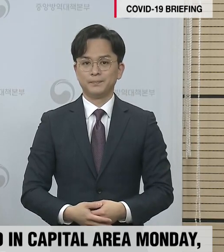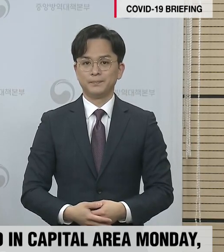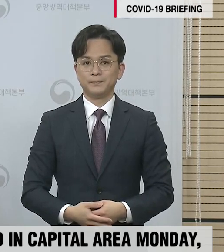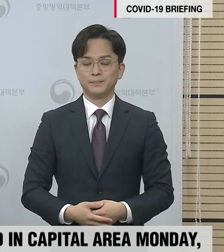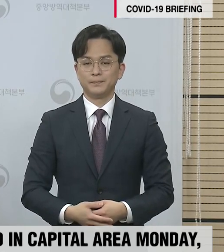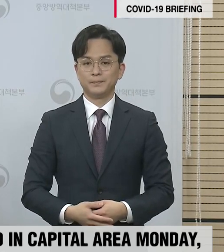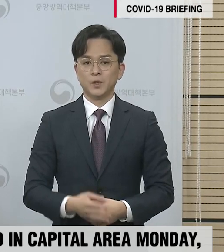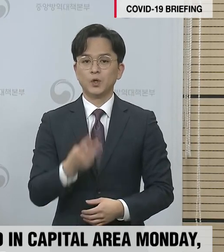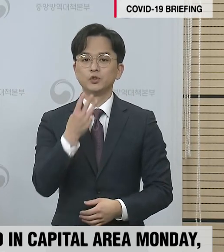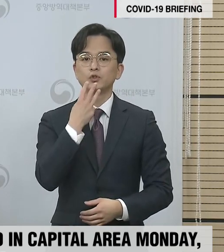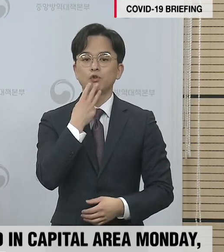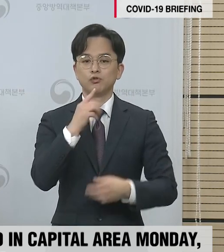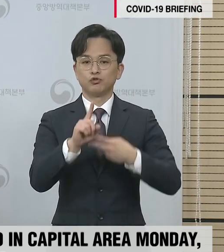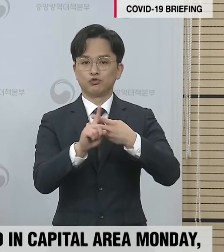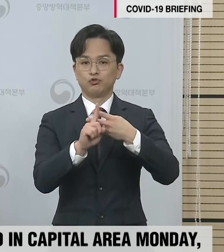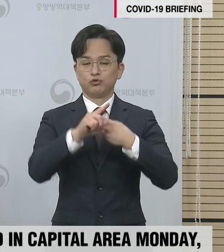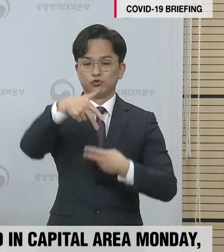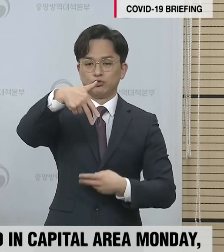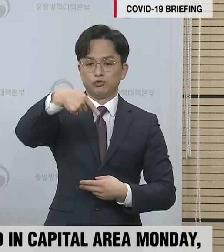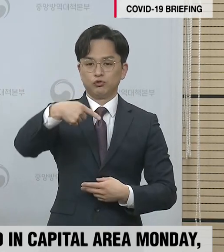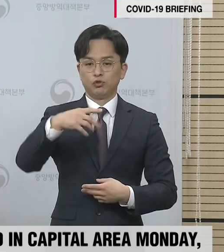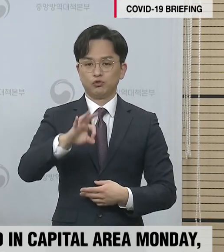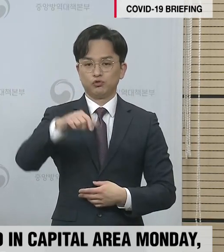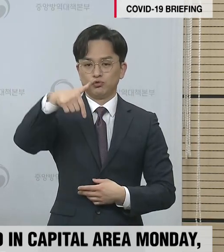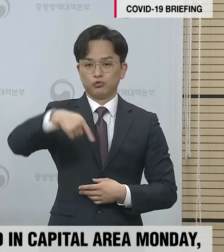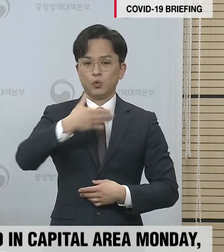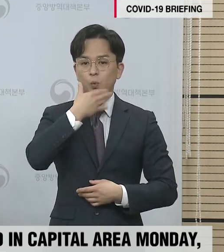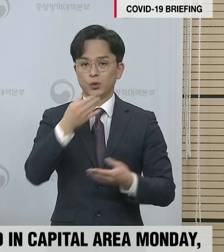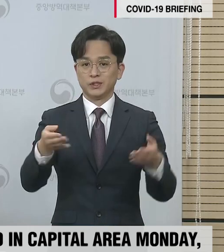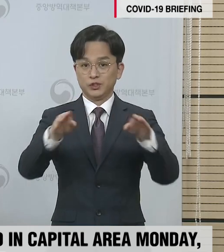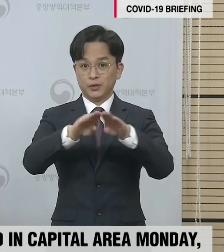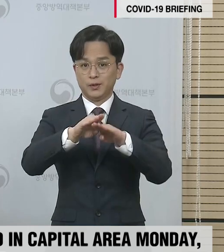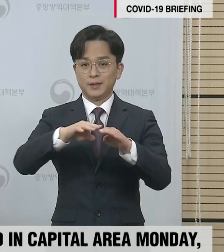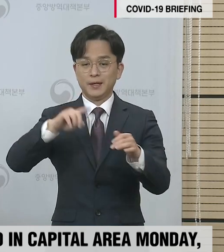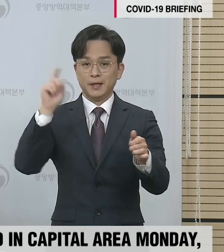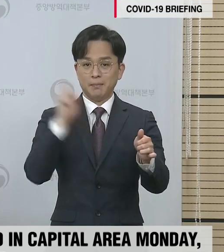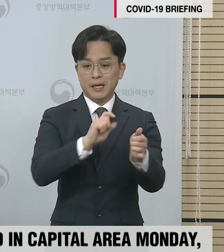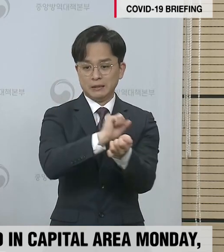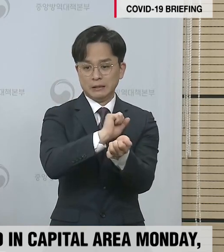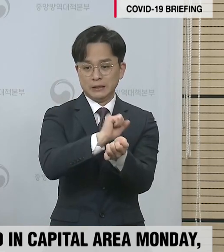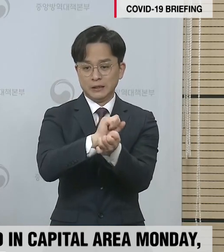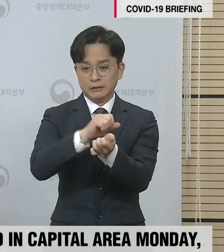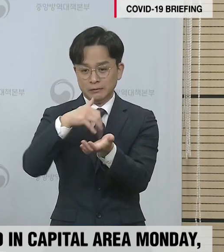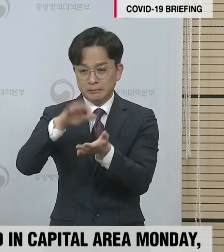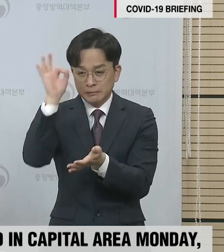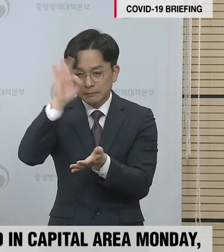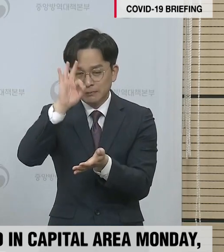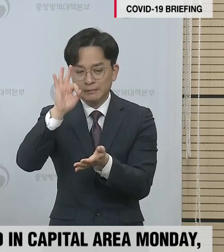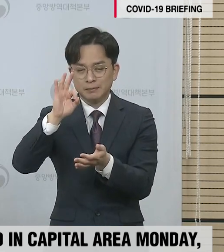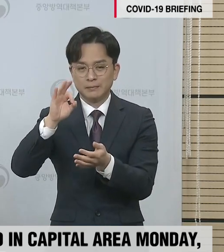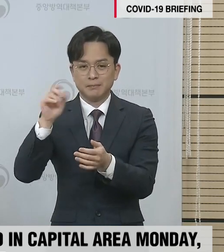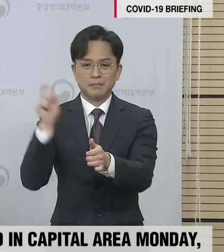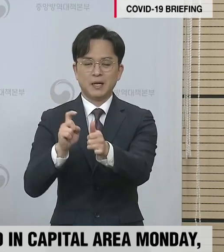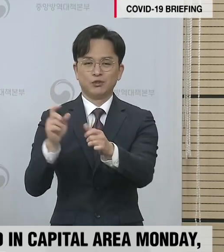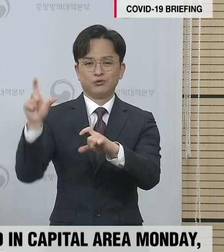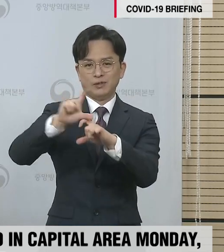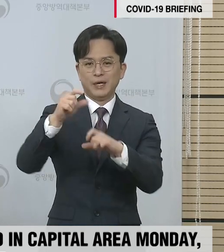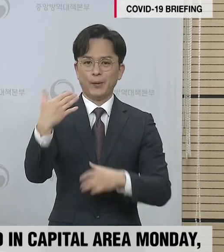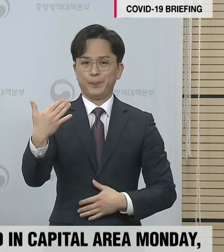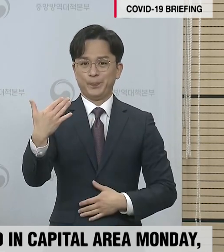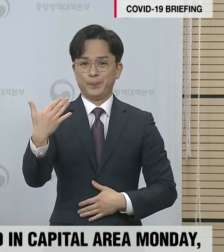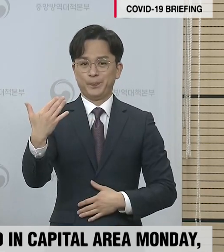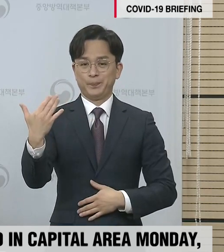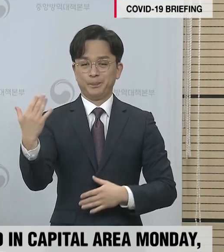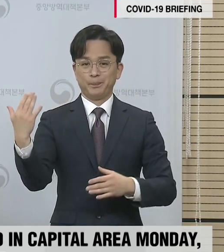date. And in Seoul Junggu district, in relation to a welfare facility, we also identified 9 additional